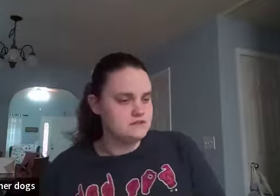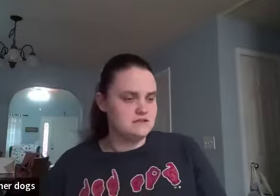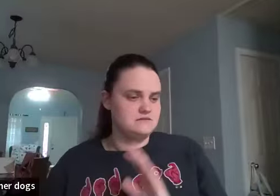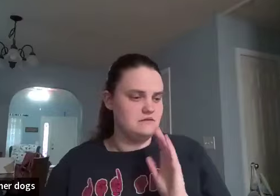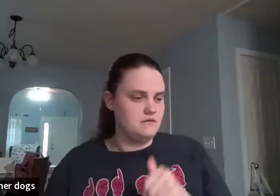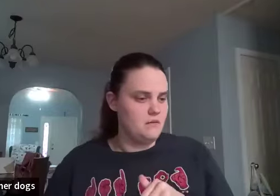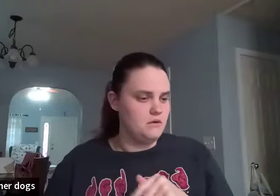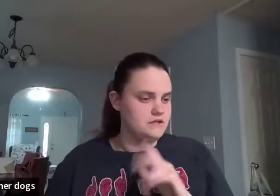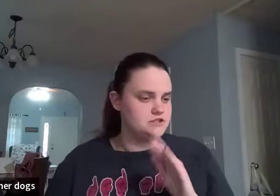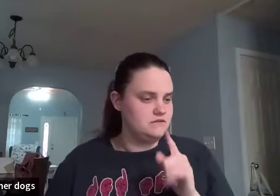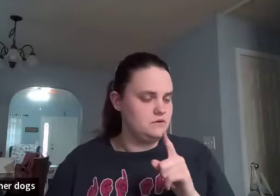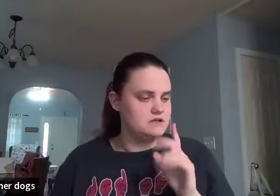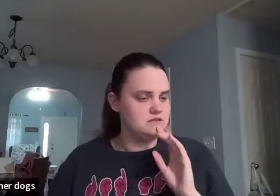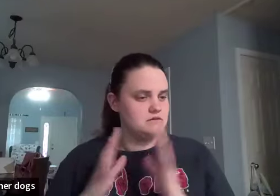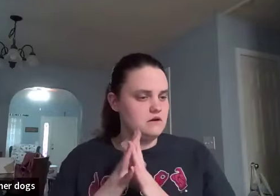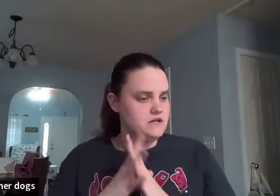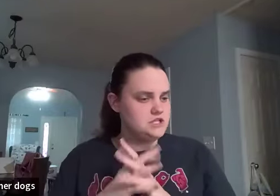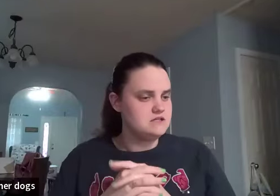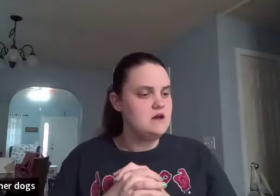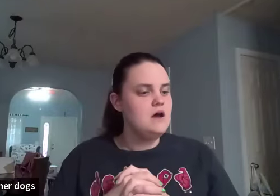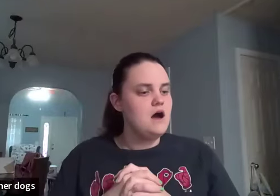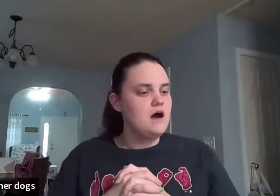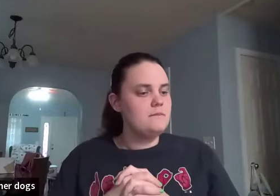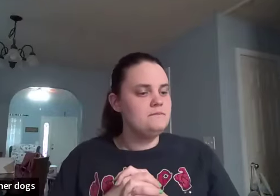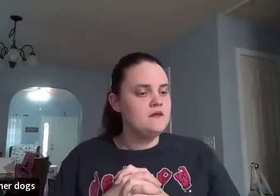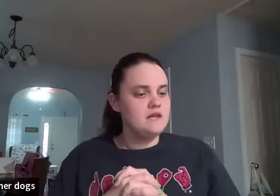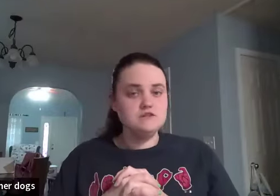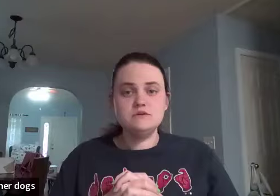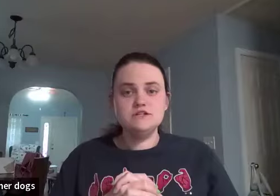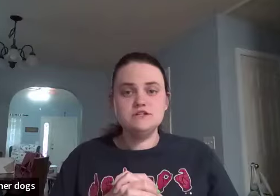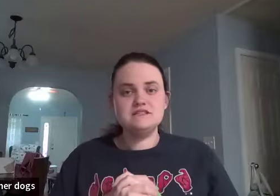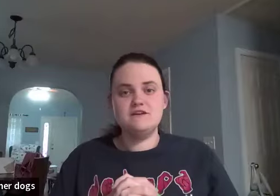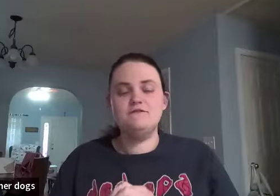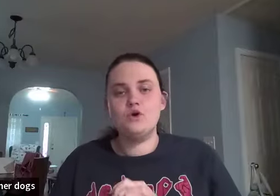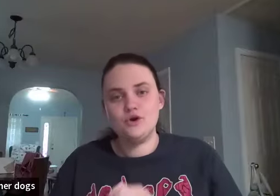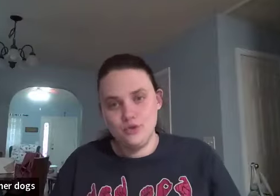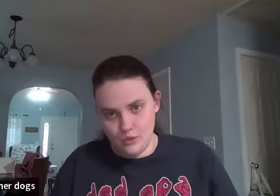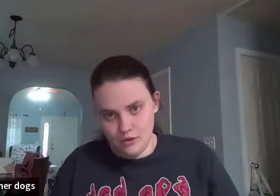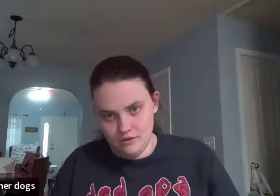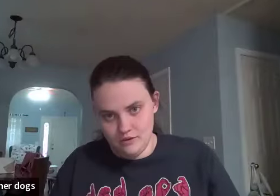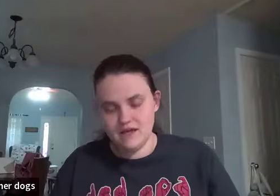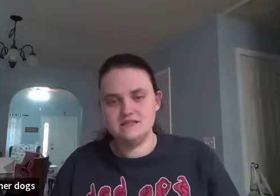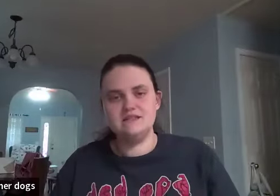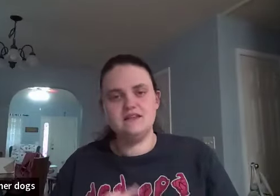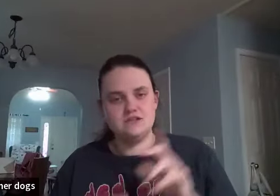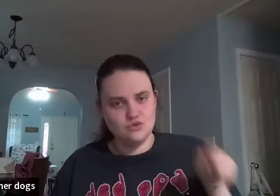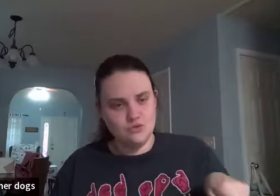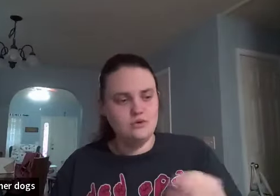topics because I want to make sure to give you guys that chance. The next one we're going to do is the sign for cool, as in that's